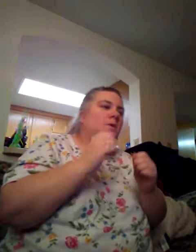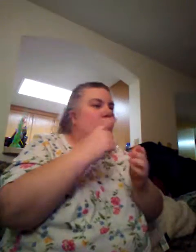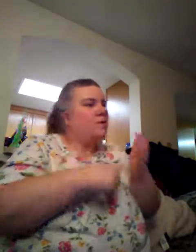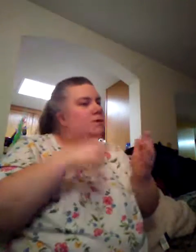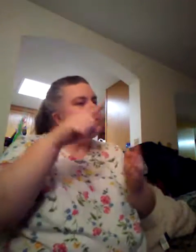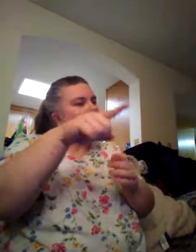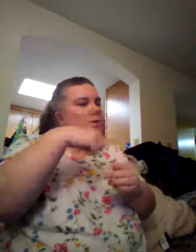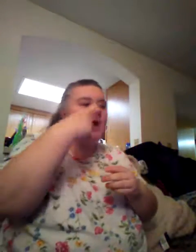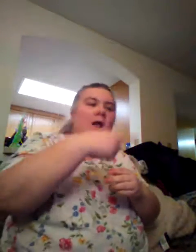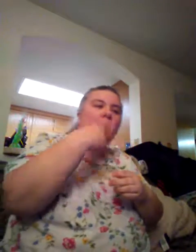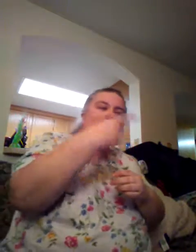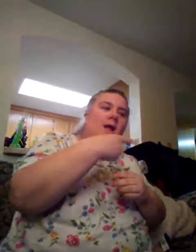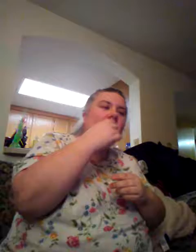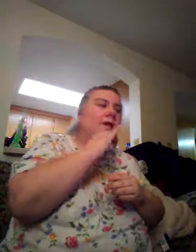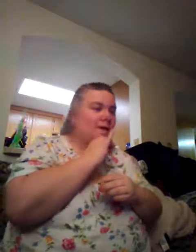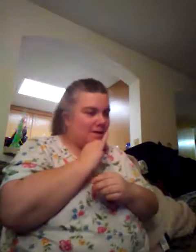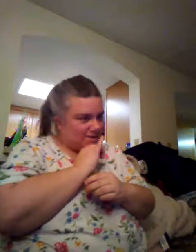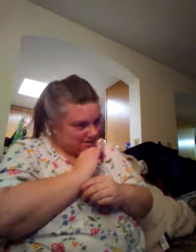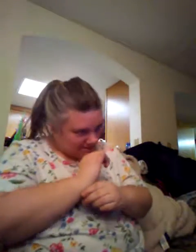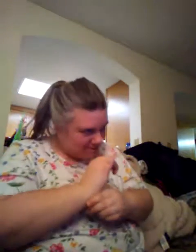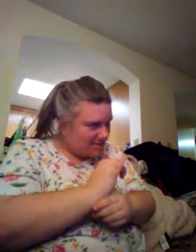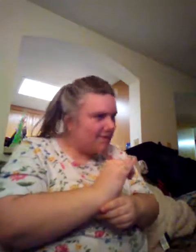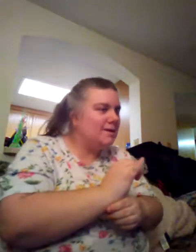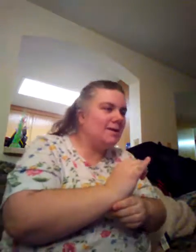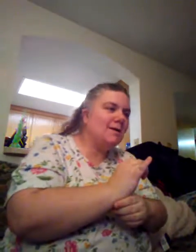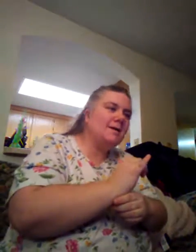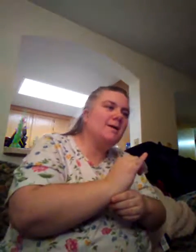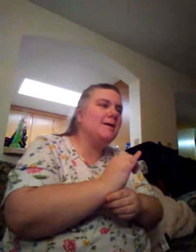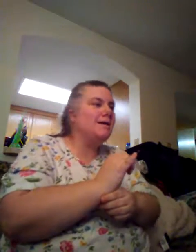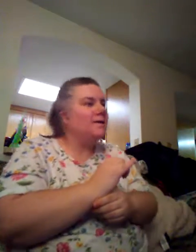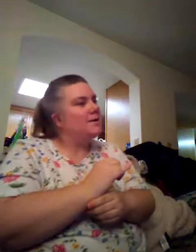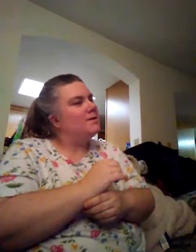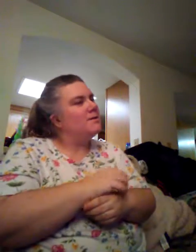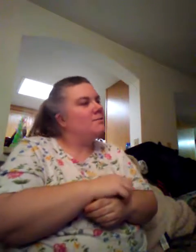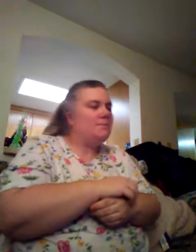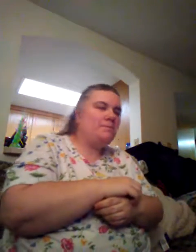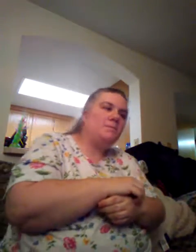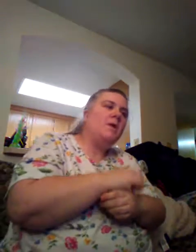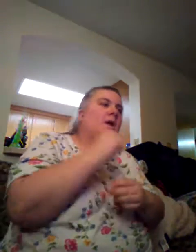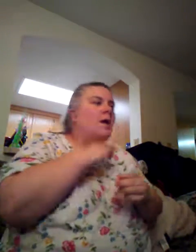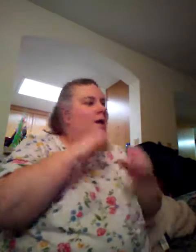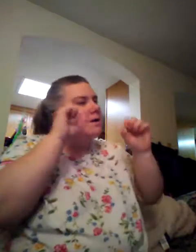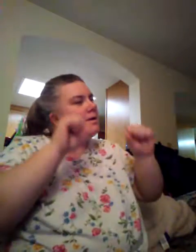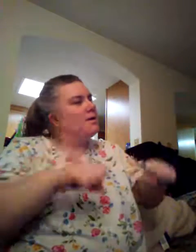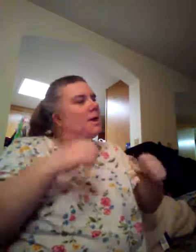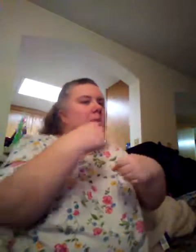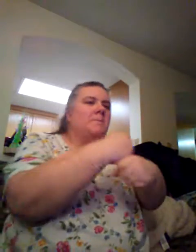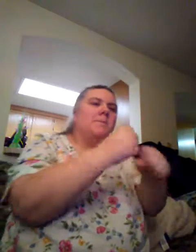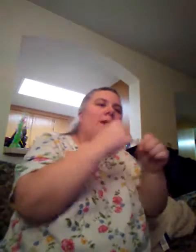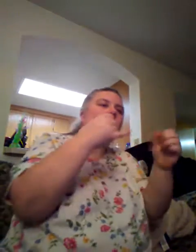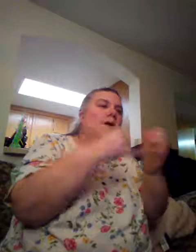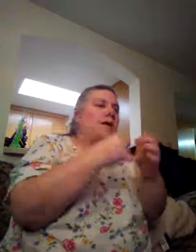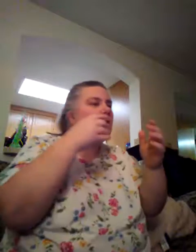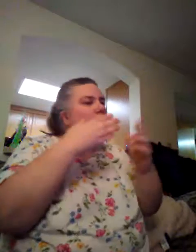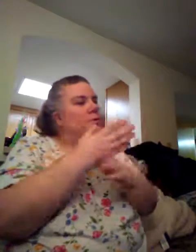Won't you say this? I can make it